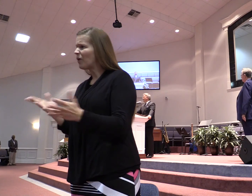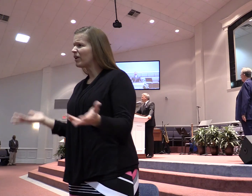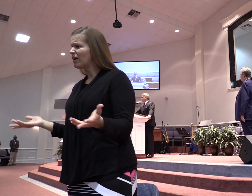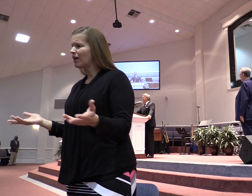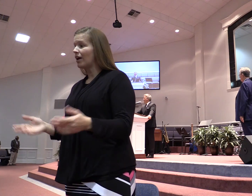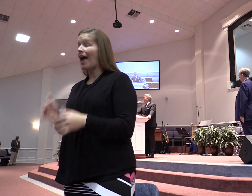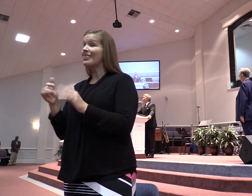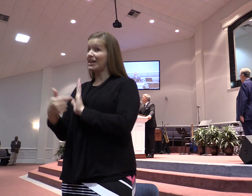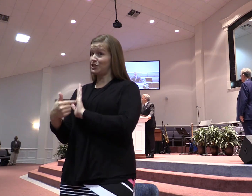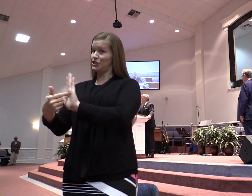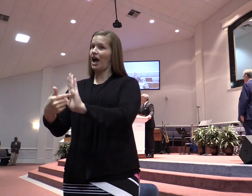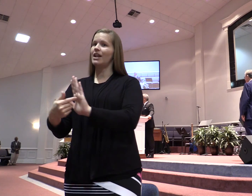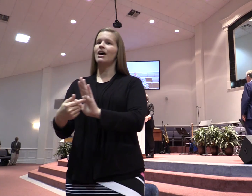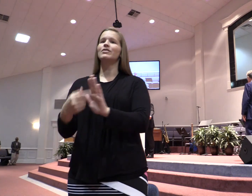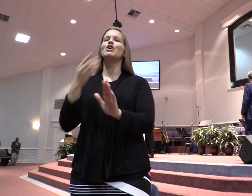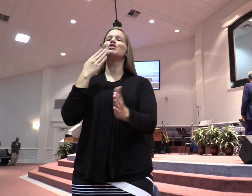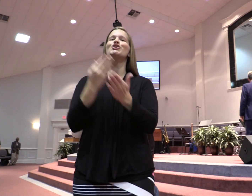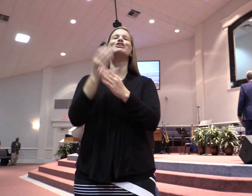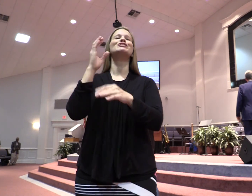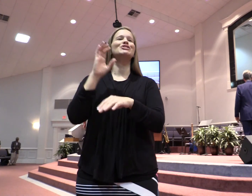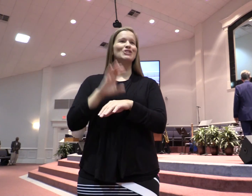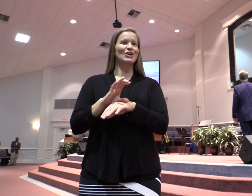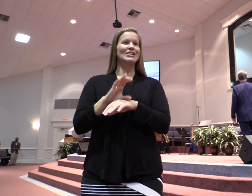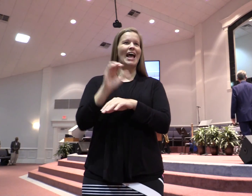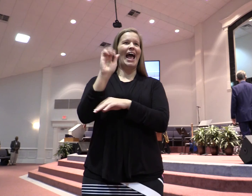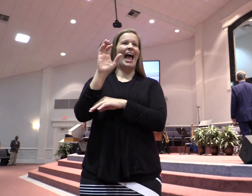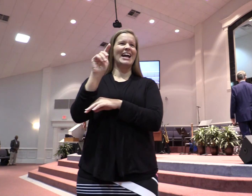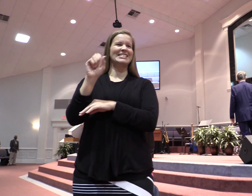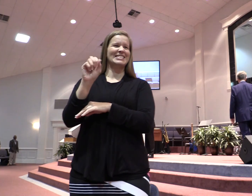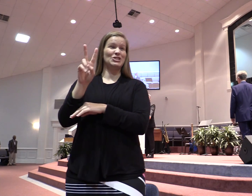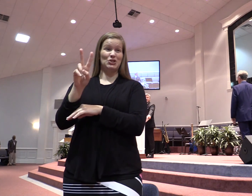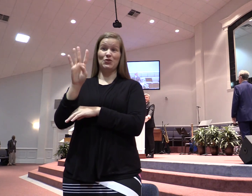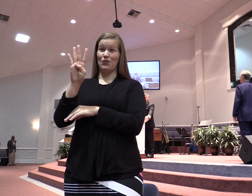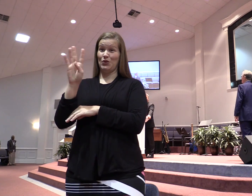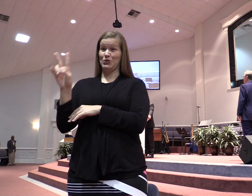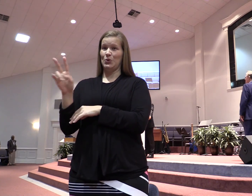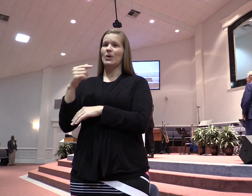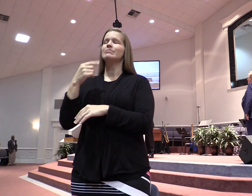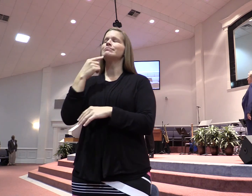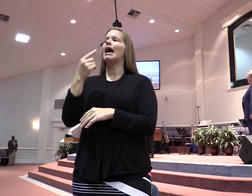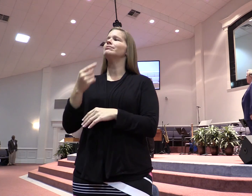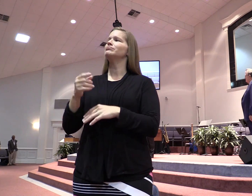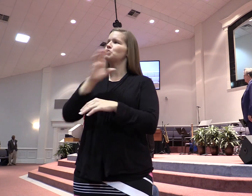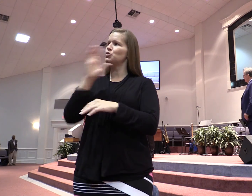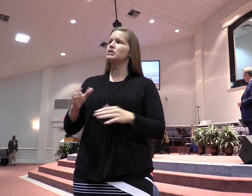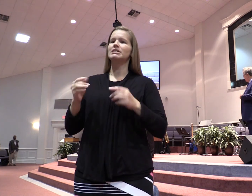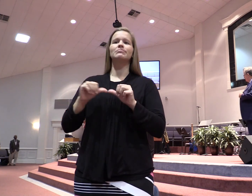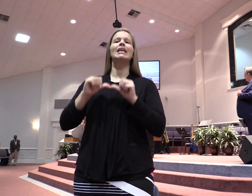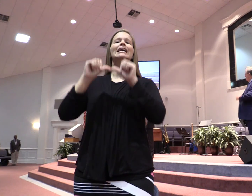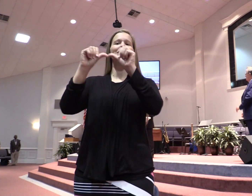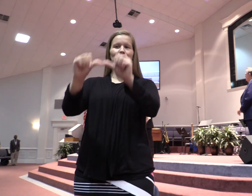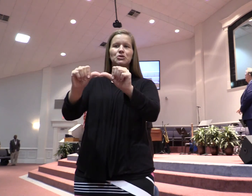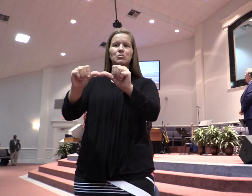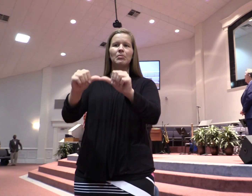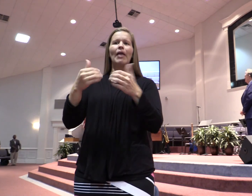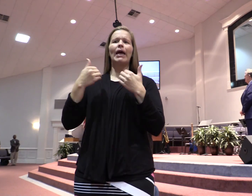Yes. And that is a sign of a healthy church. Amen. Acts 2:42 said they continued steadfastly in the apostles' doctrine. So they had to have what